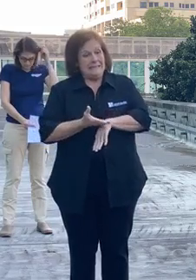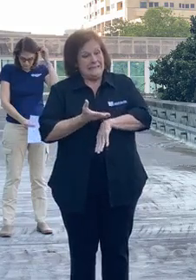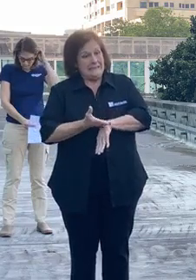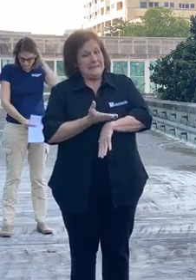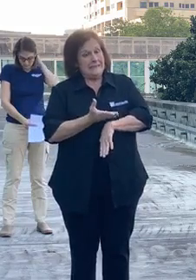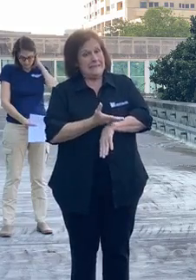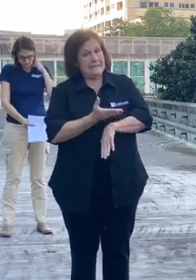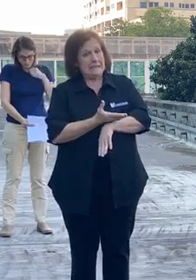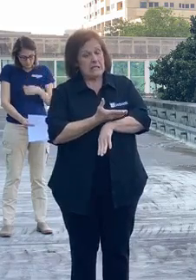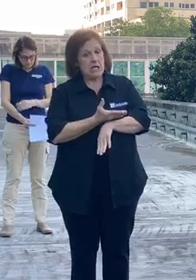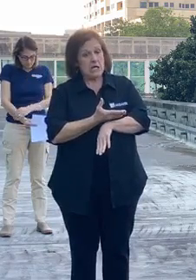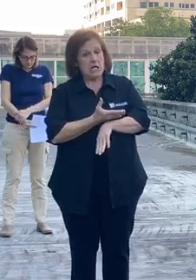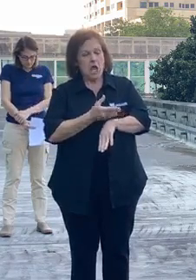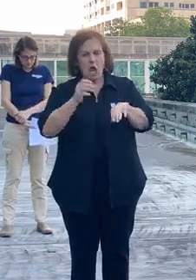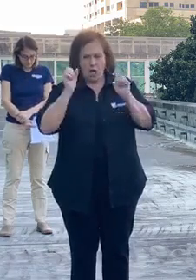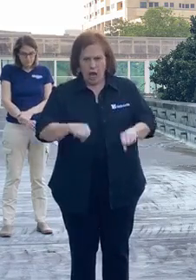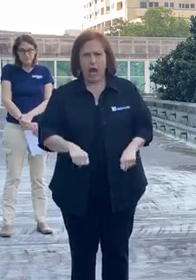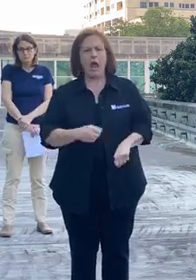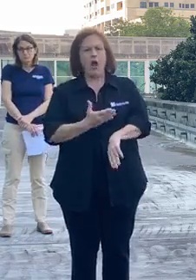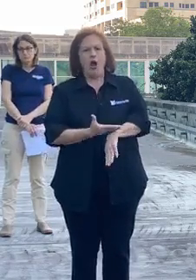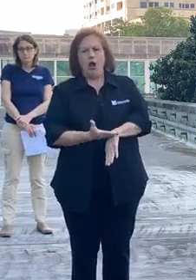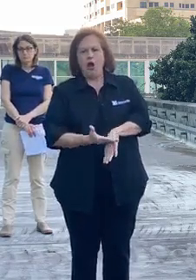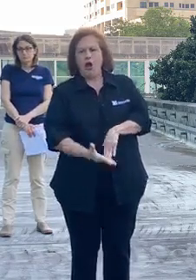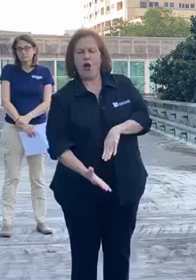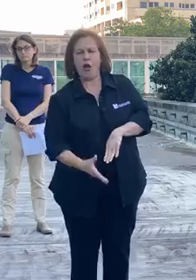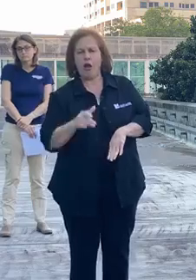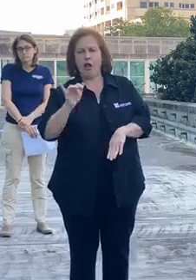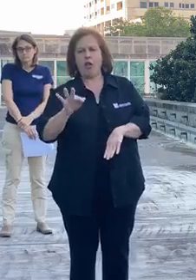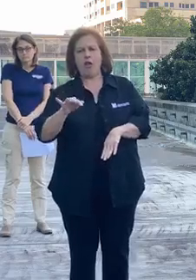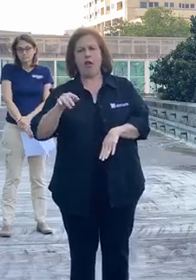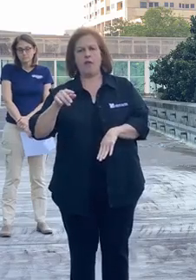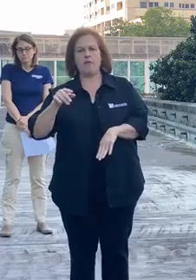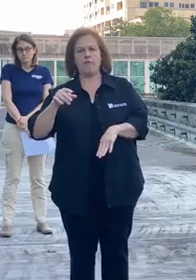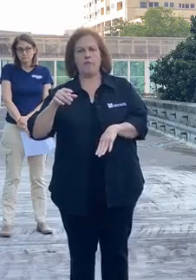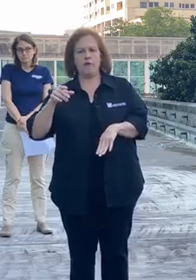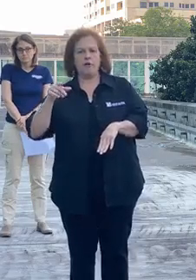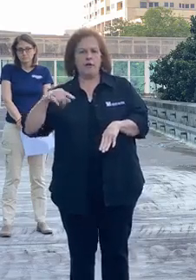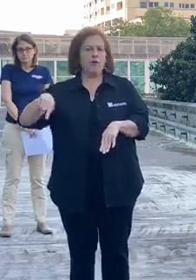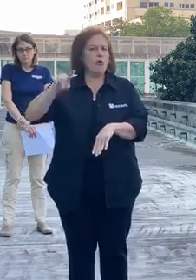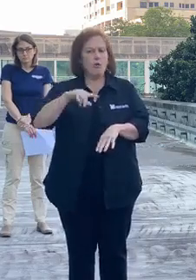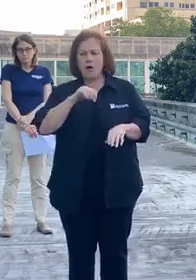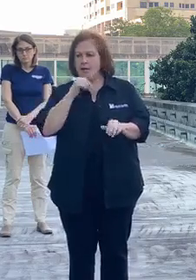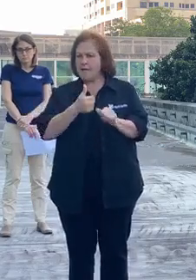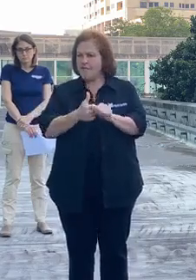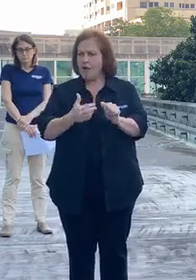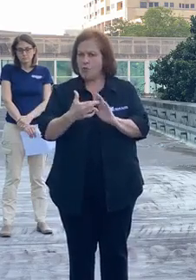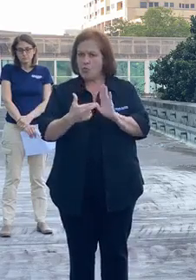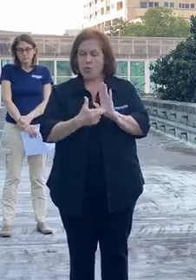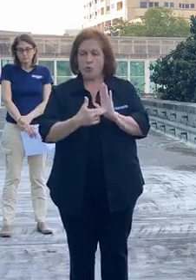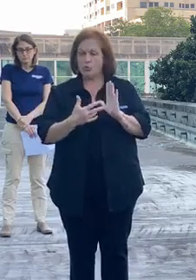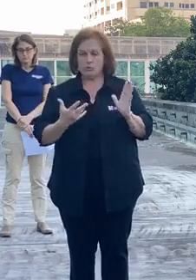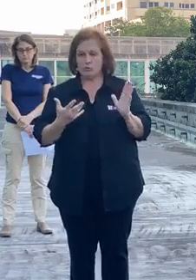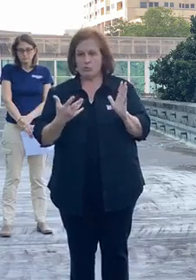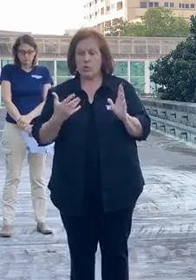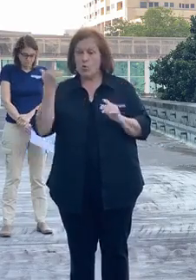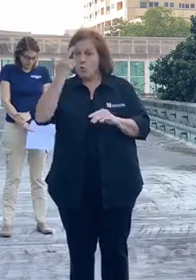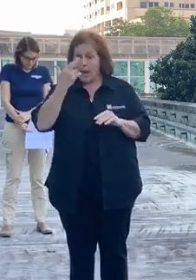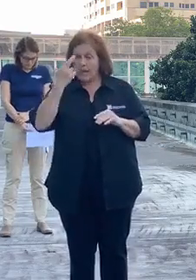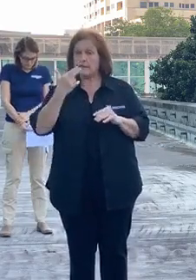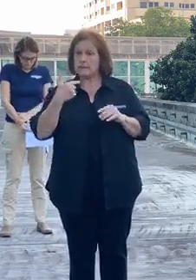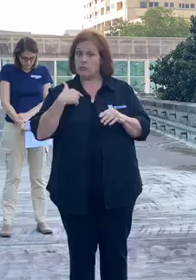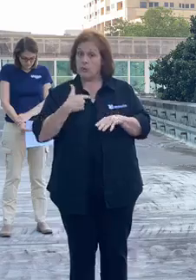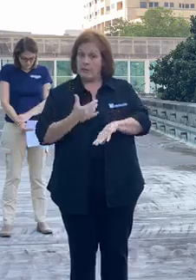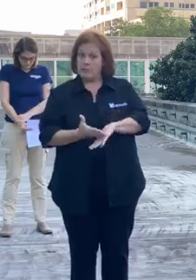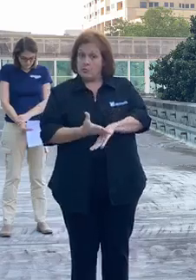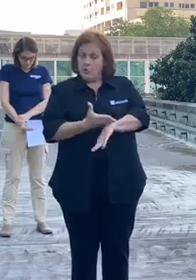be turned back around very quickly. So the reason we've made these gains is because people are